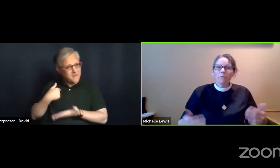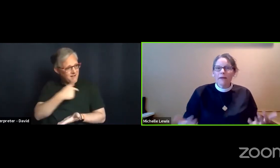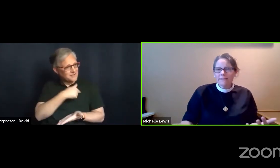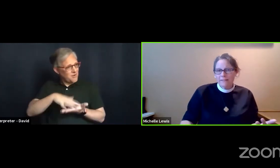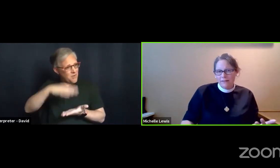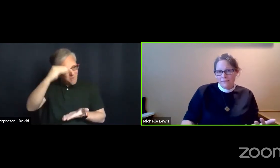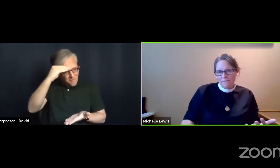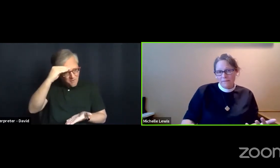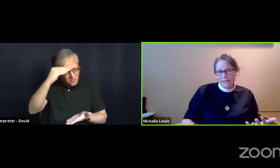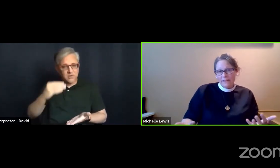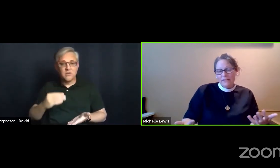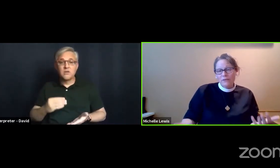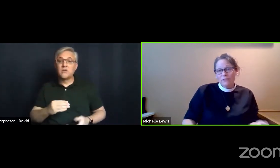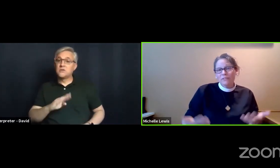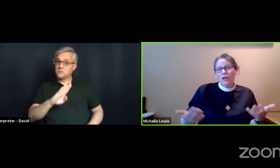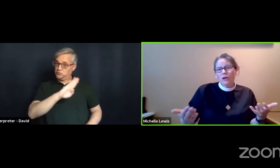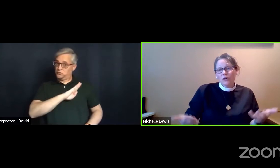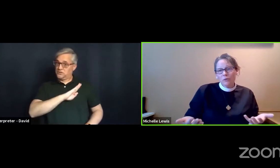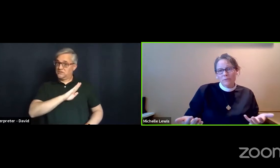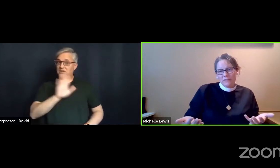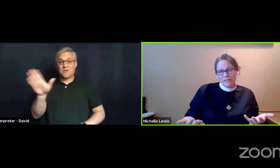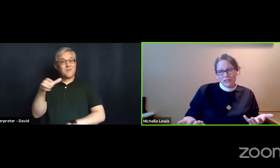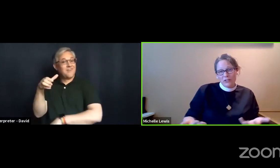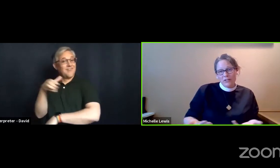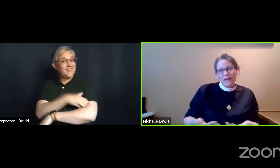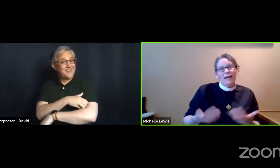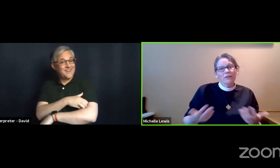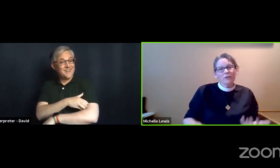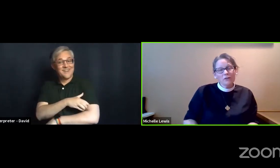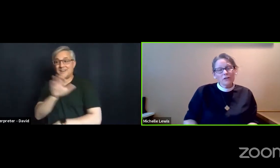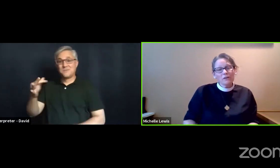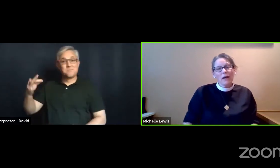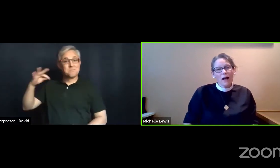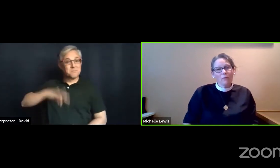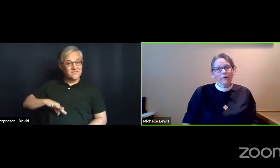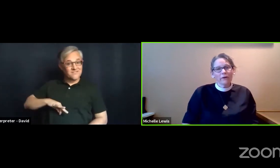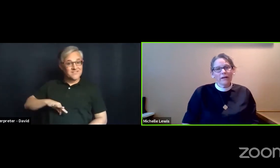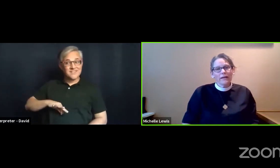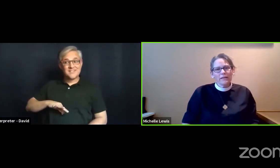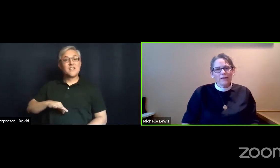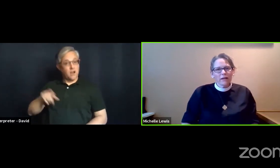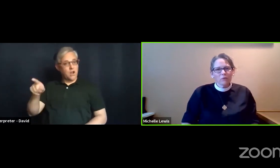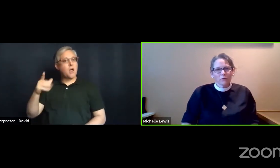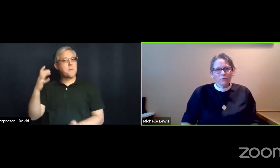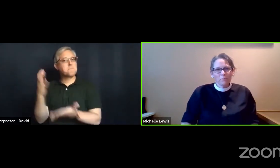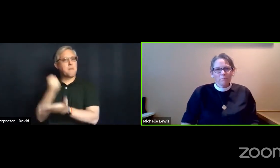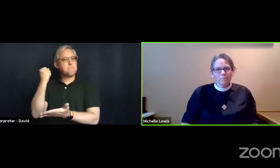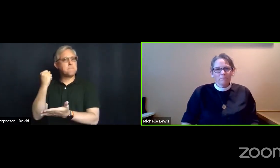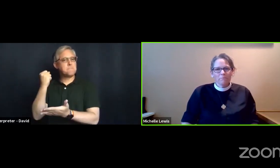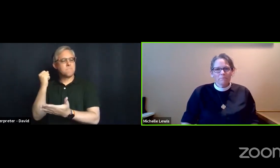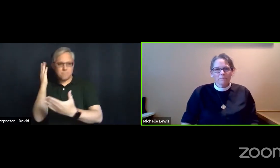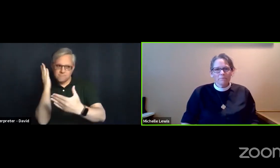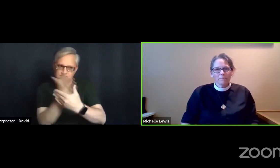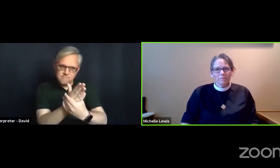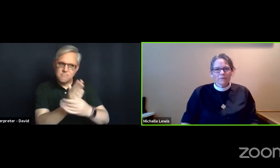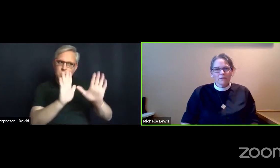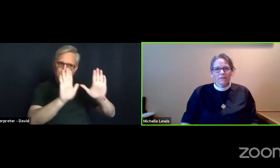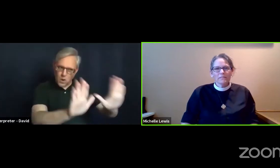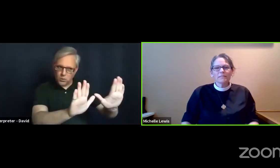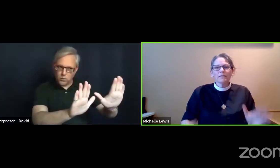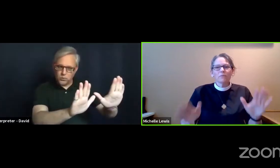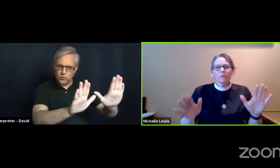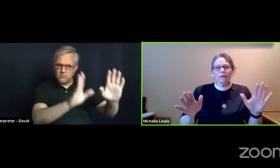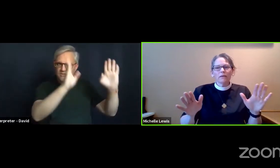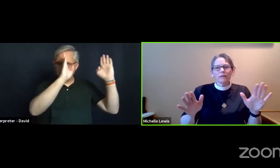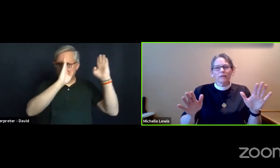So Brenda used her position and her power in that group